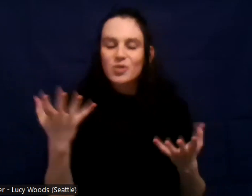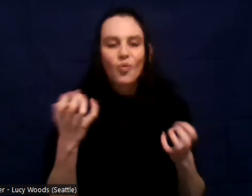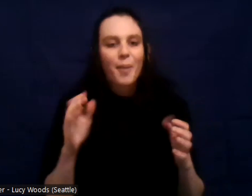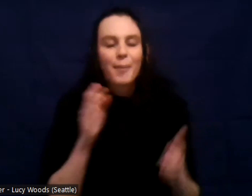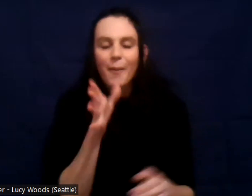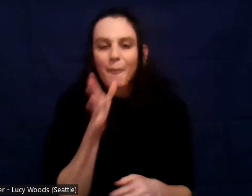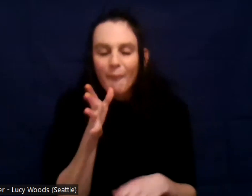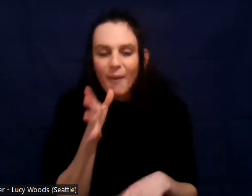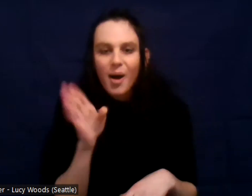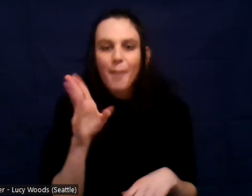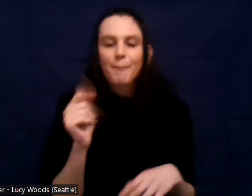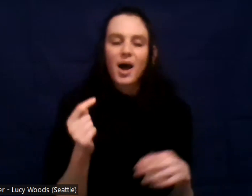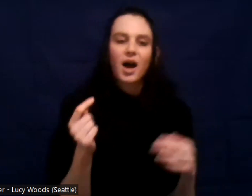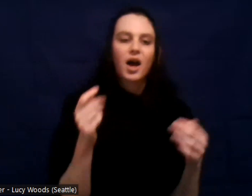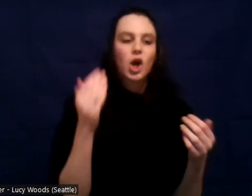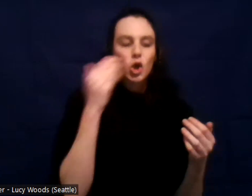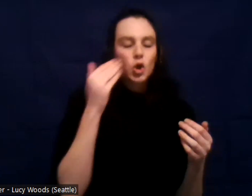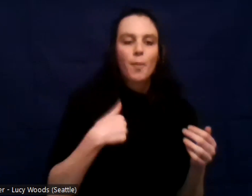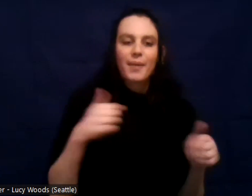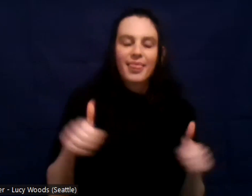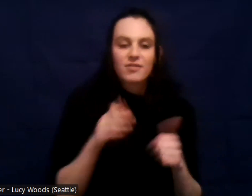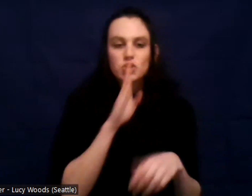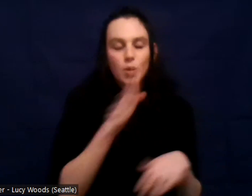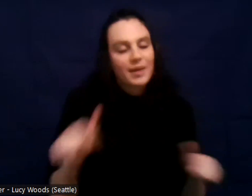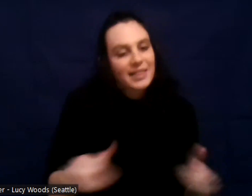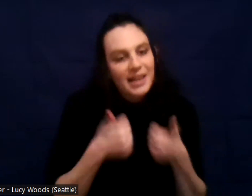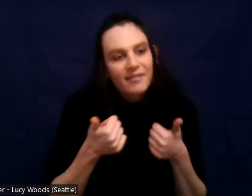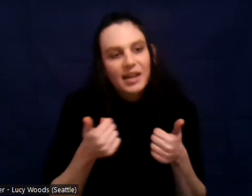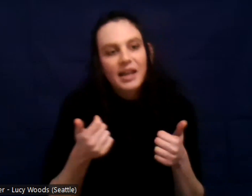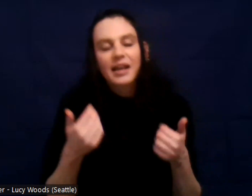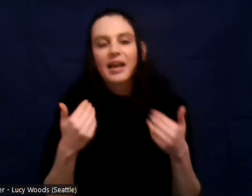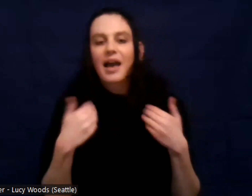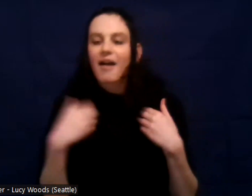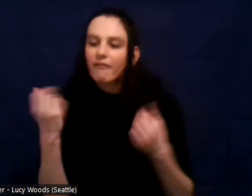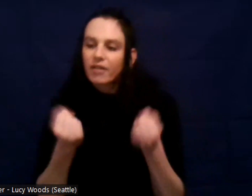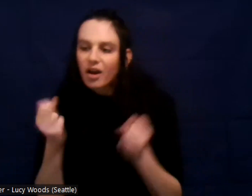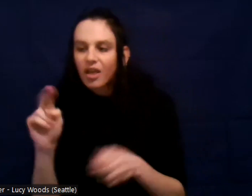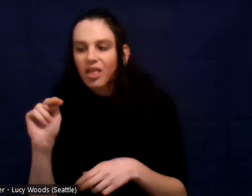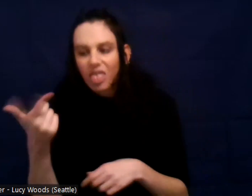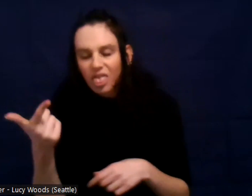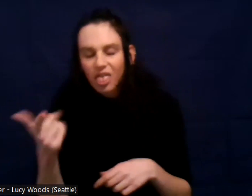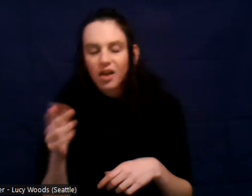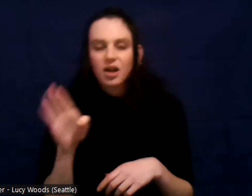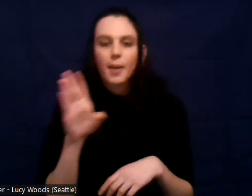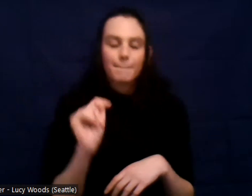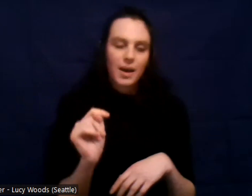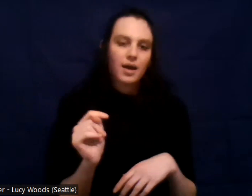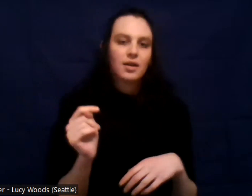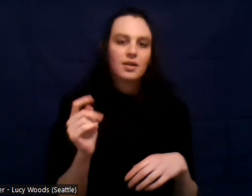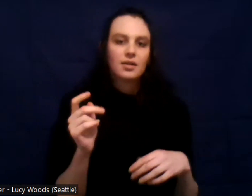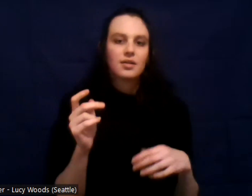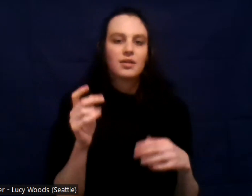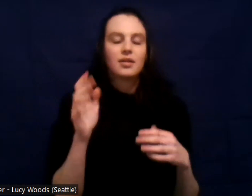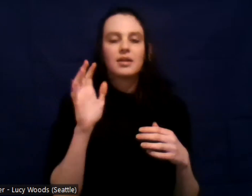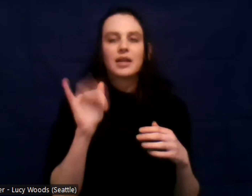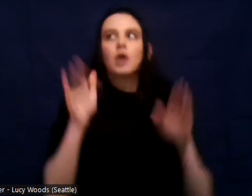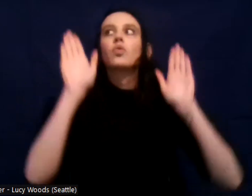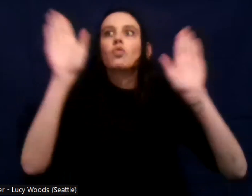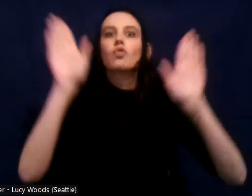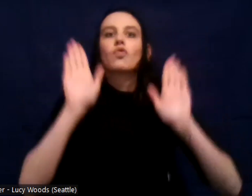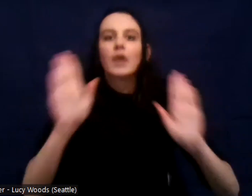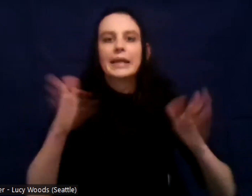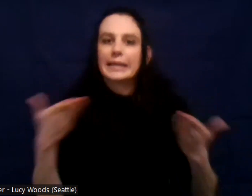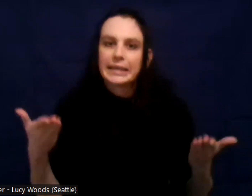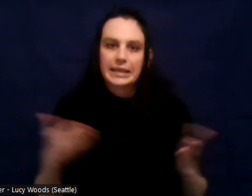just I was gonna make it work. Like it was great. It was a blessing. And it still is, right. And but it did